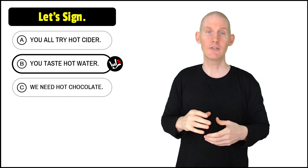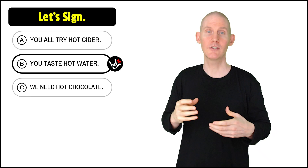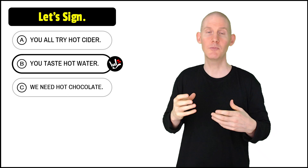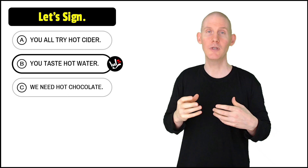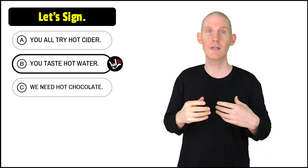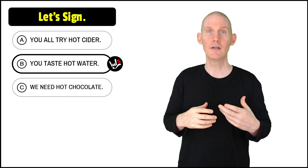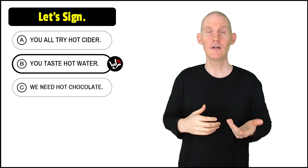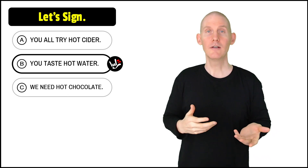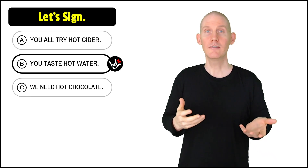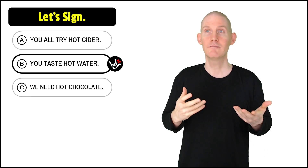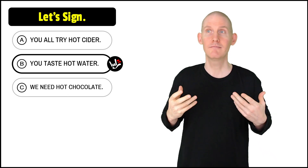just be,